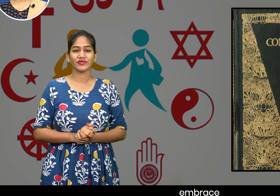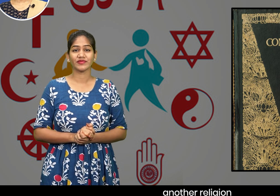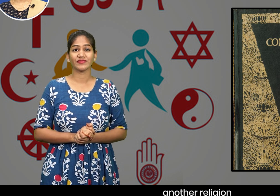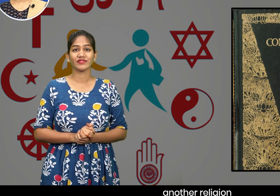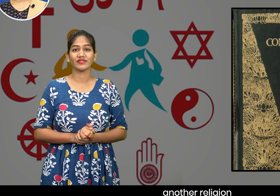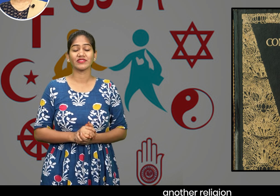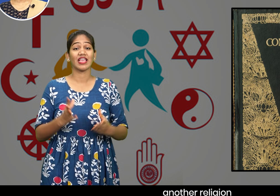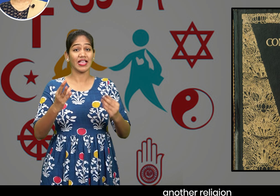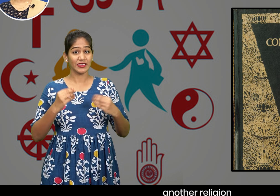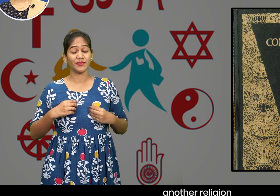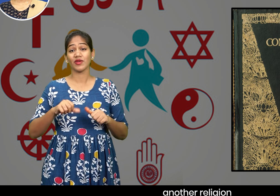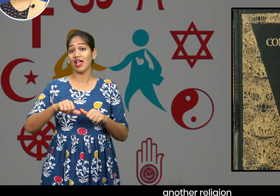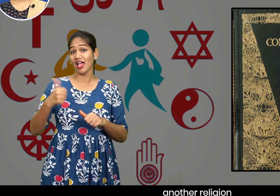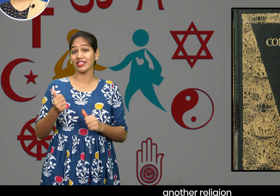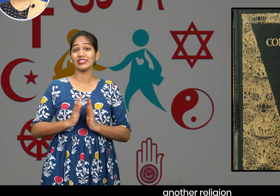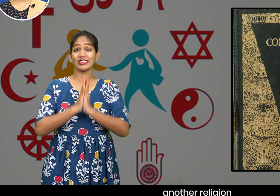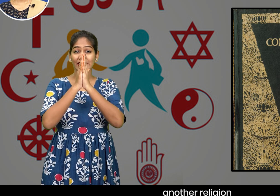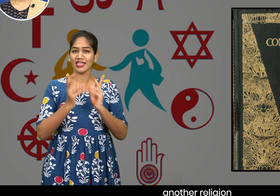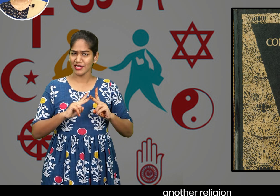embrace another religion,